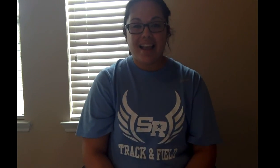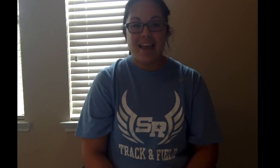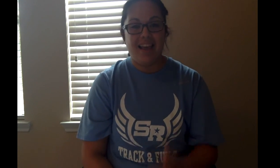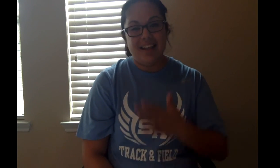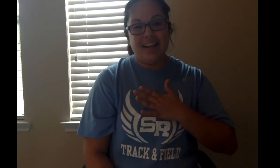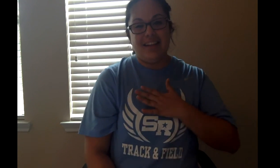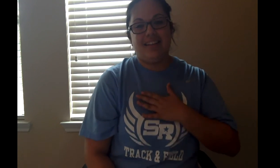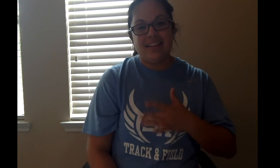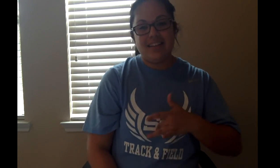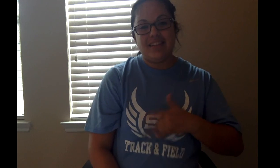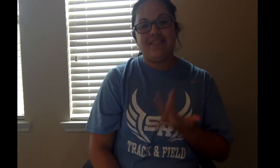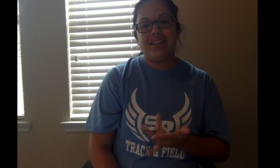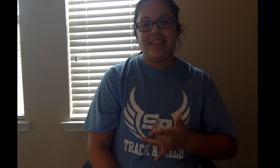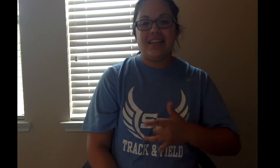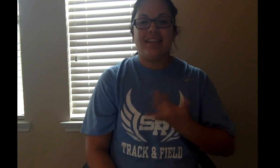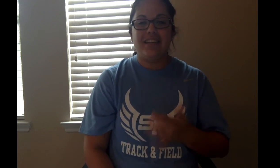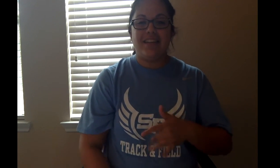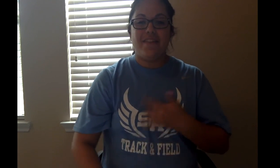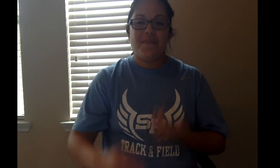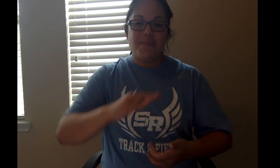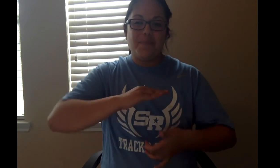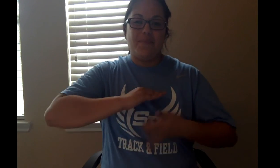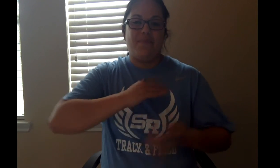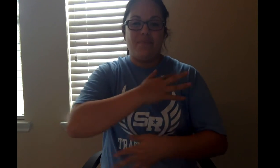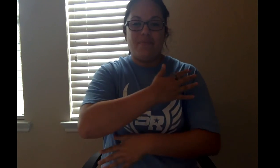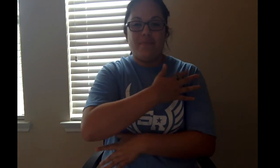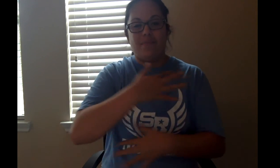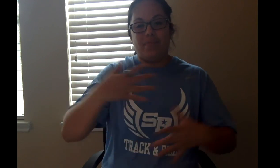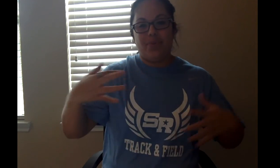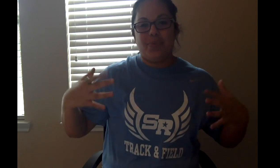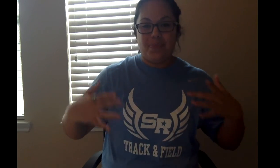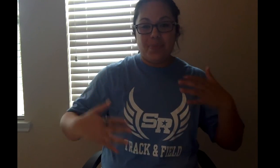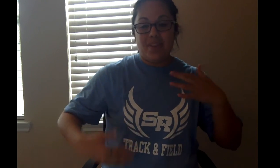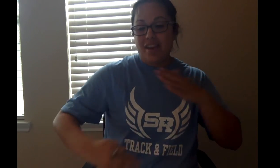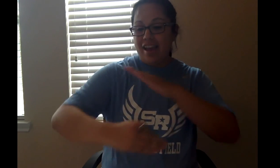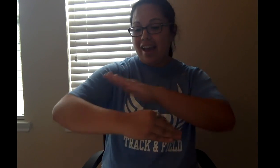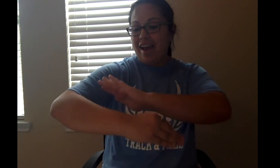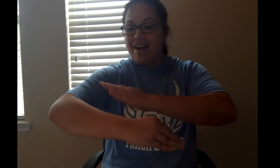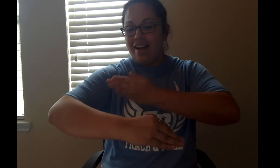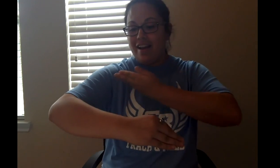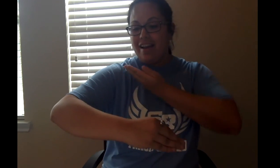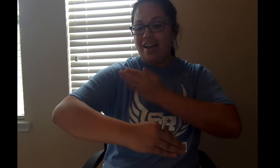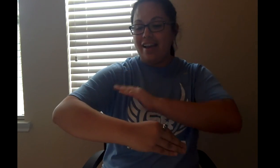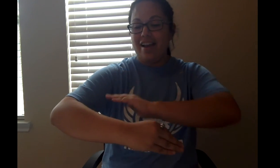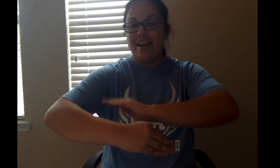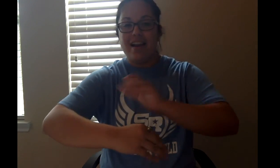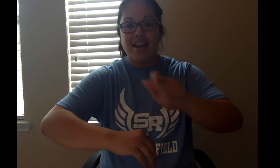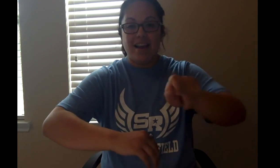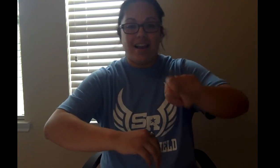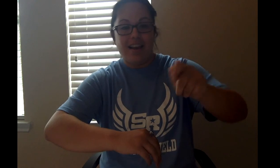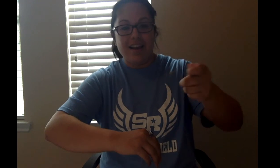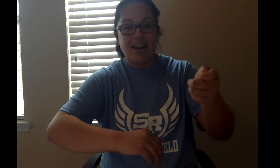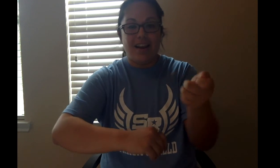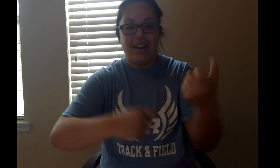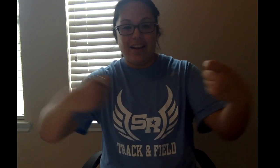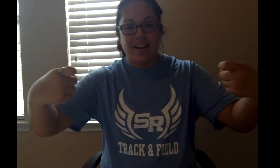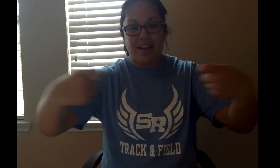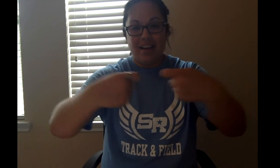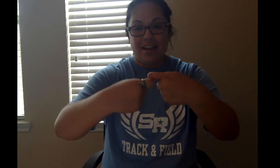I got this feeling inside my bones. It goes electric, baby, and I turn it